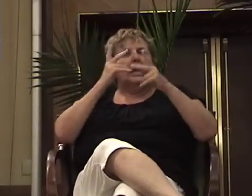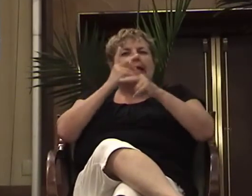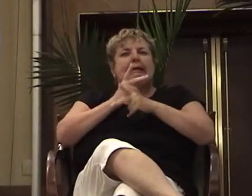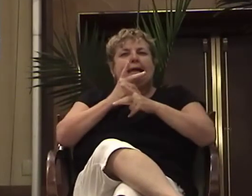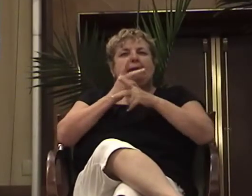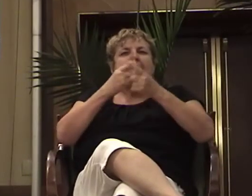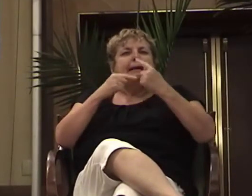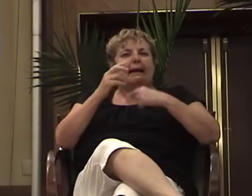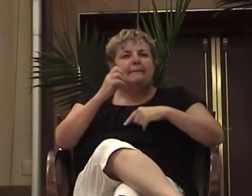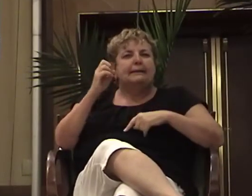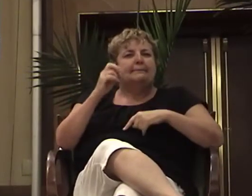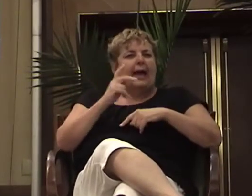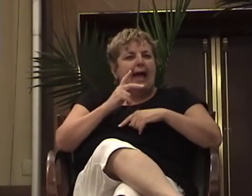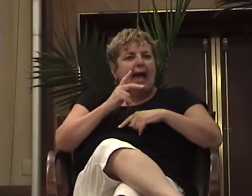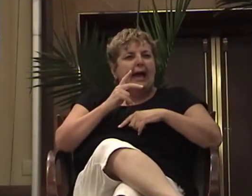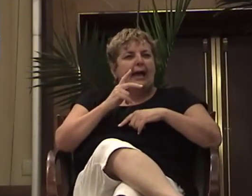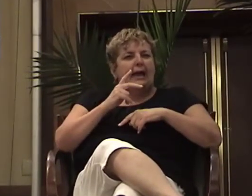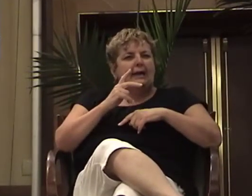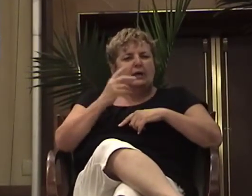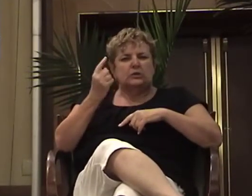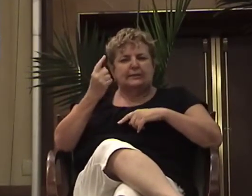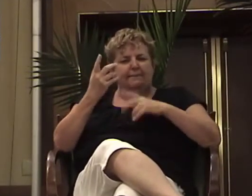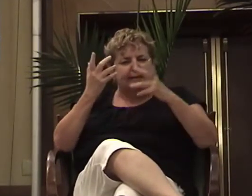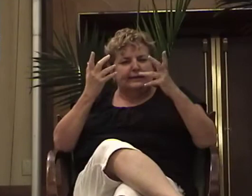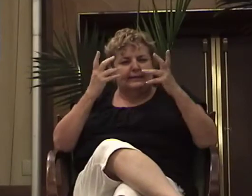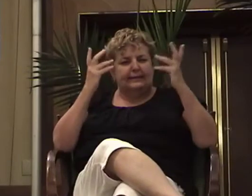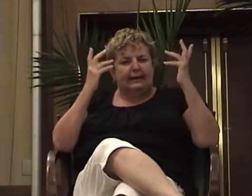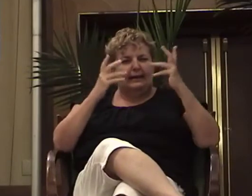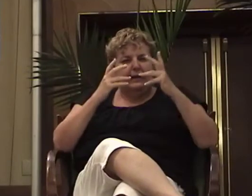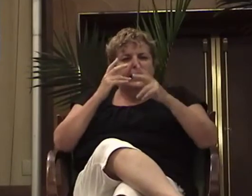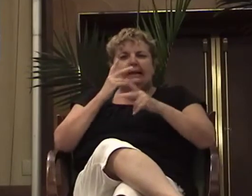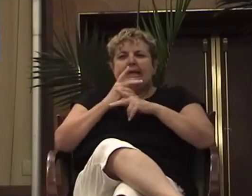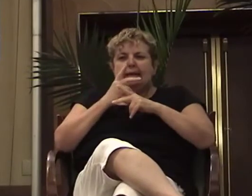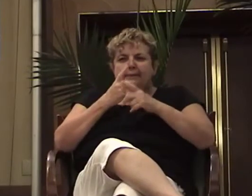it's something. Keep coming back.